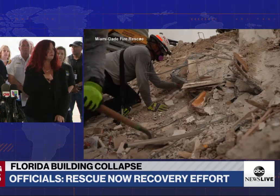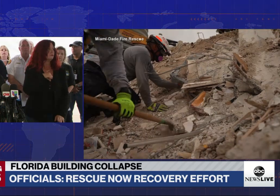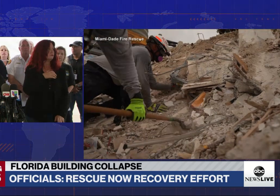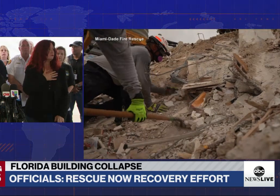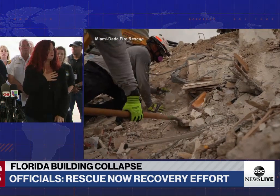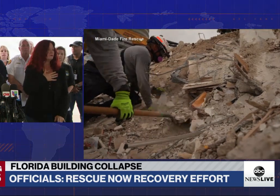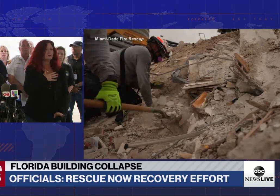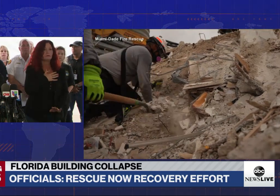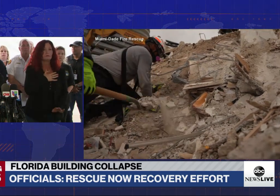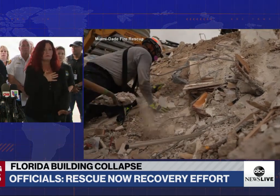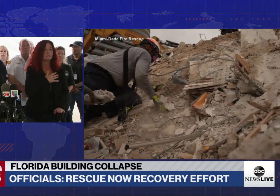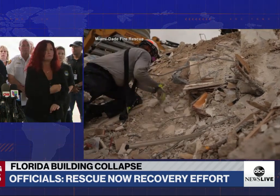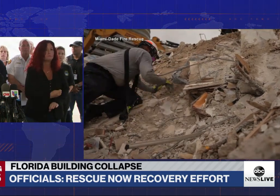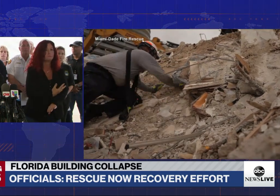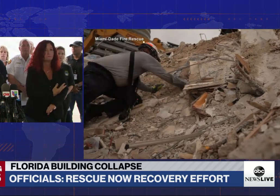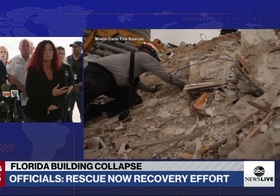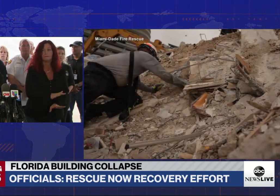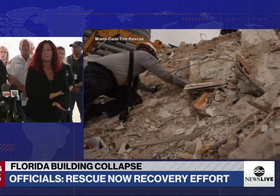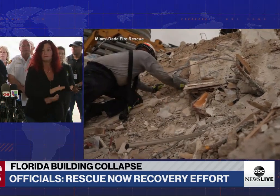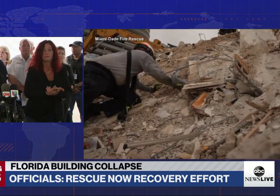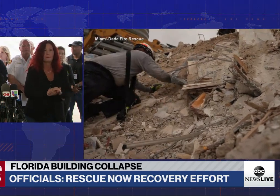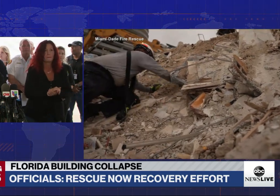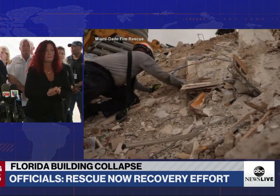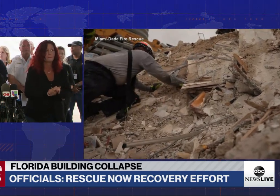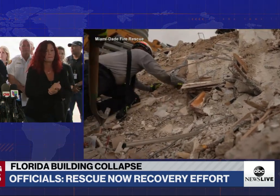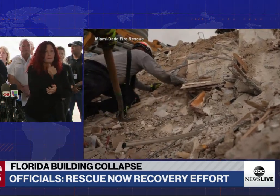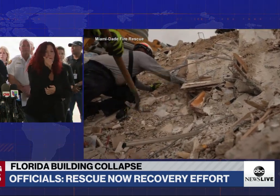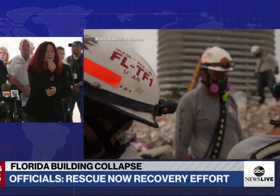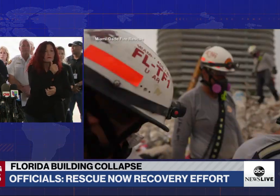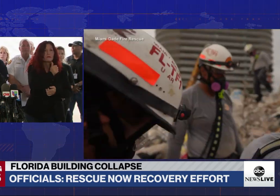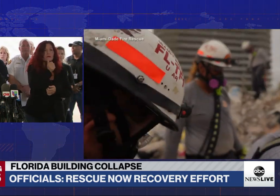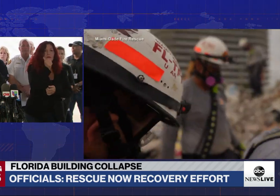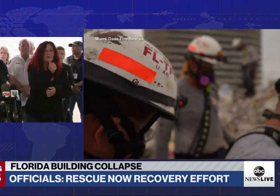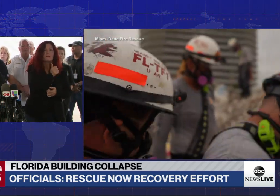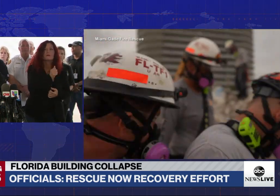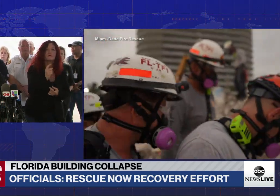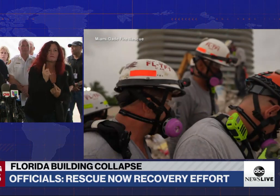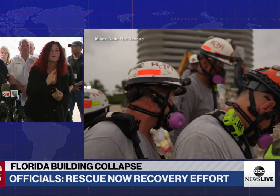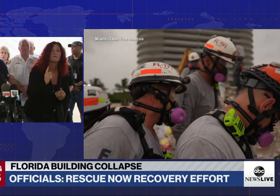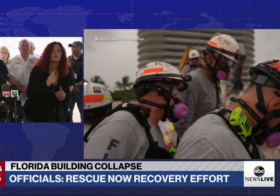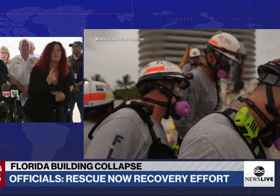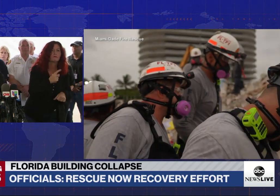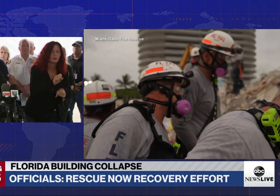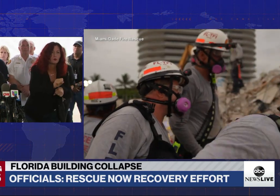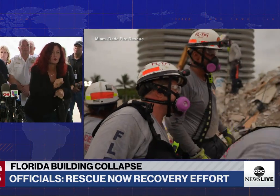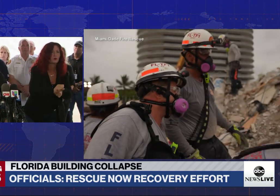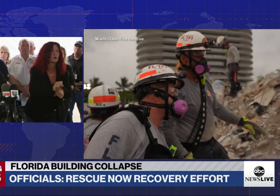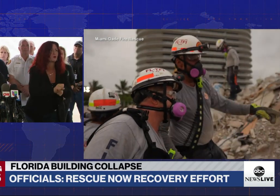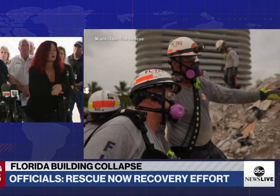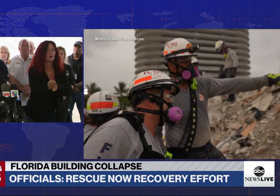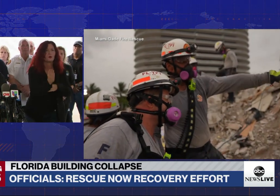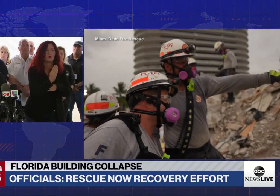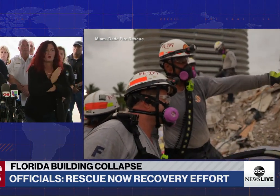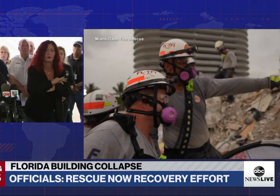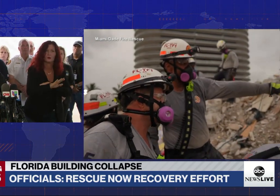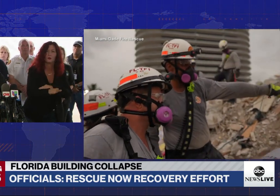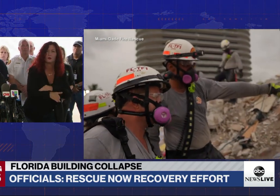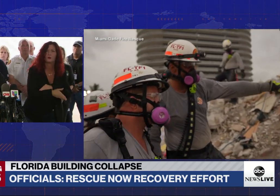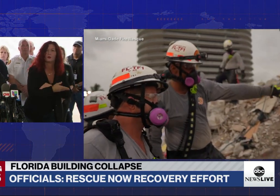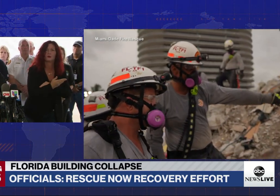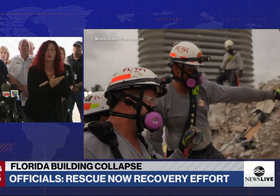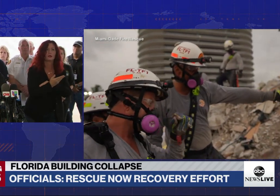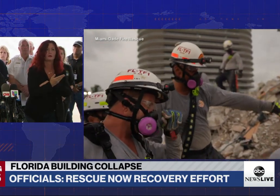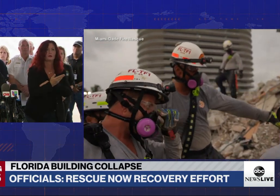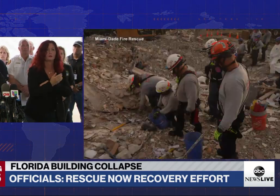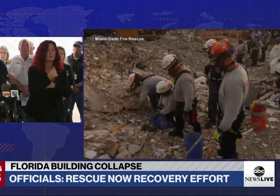this search everything they have, day in and day out. Men and women whose own lives